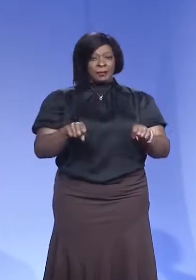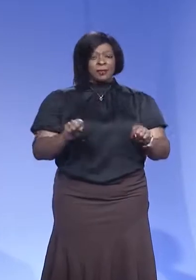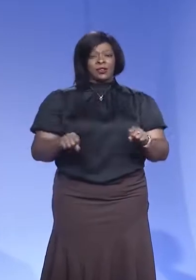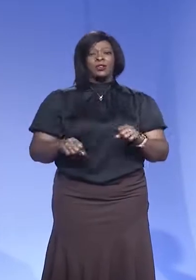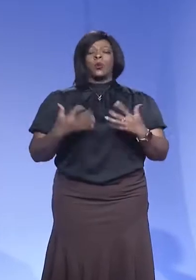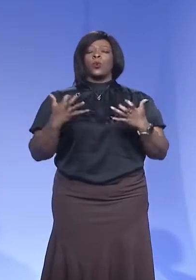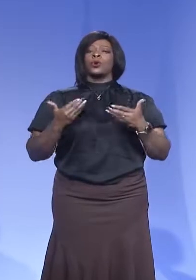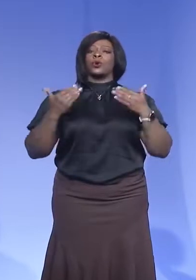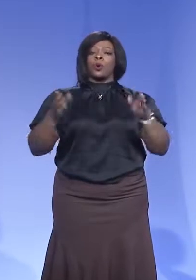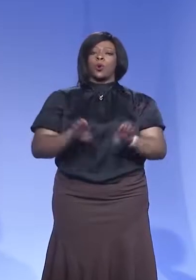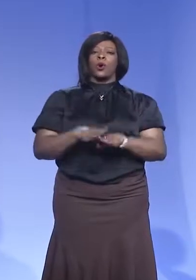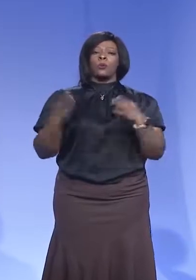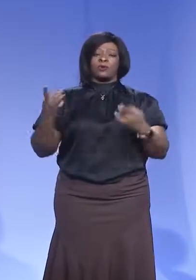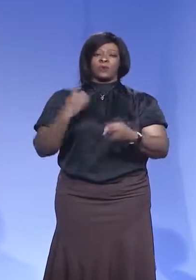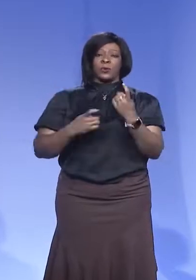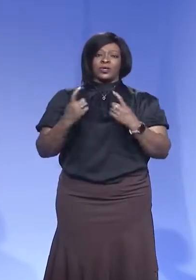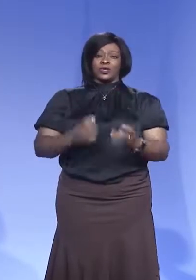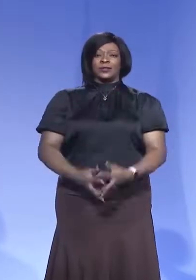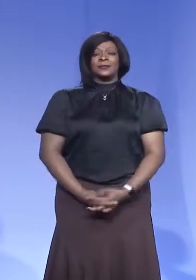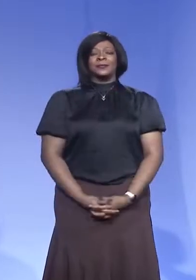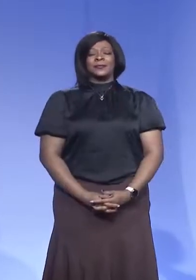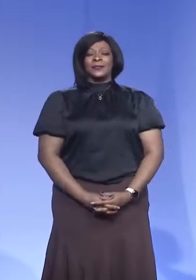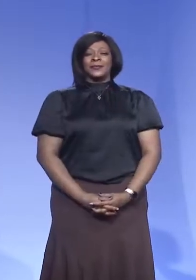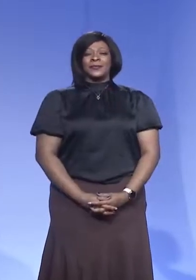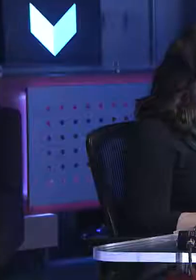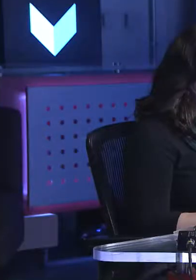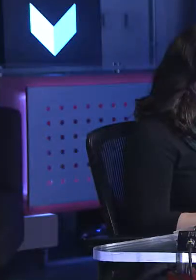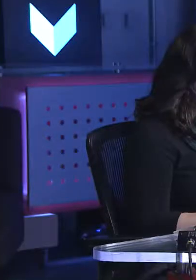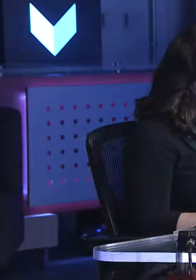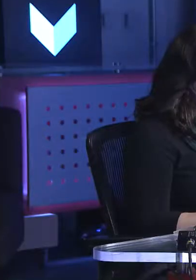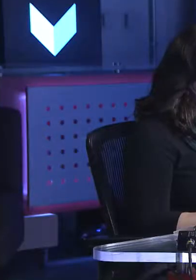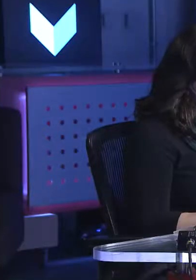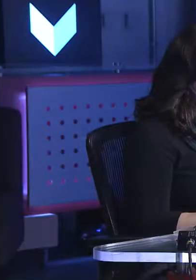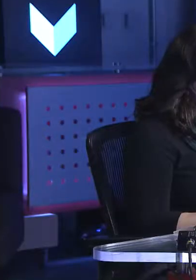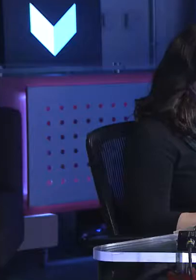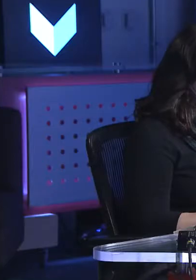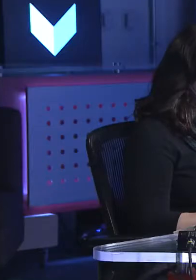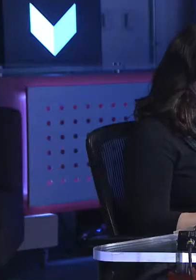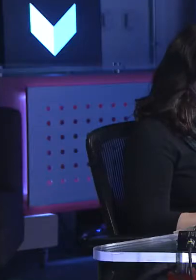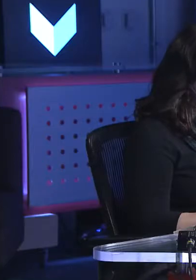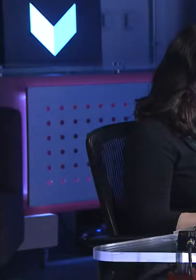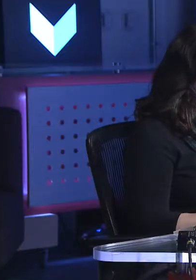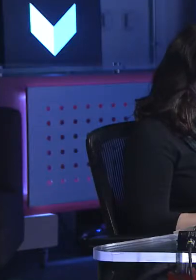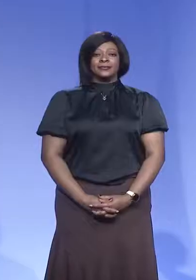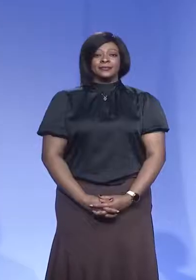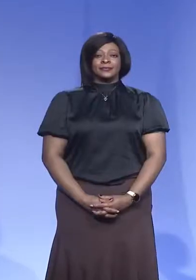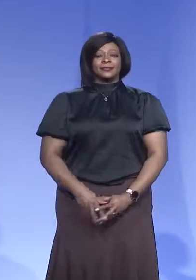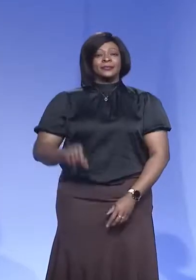want to go ahead and open it up for questions. Shay Arthur, WREG.